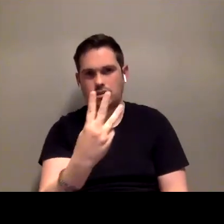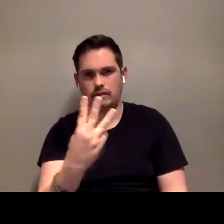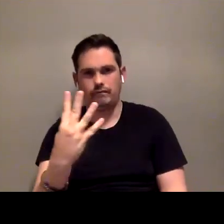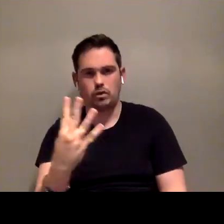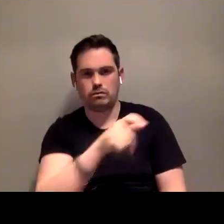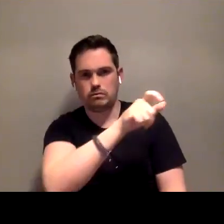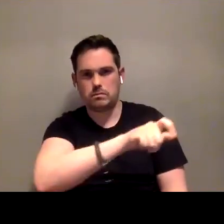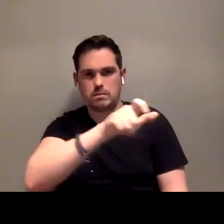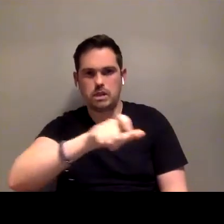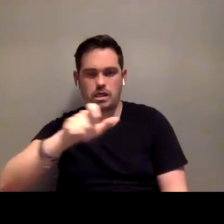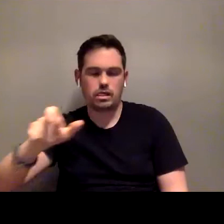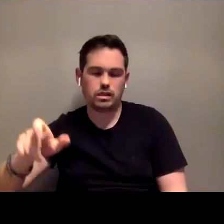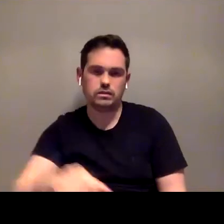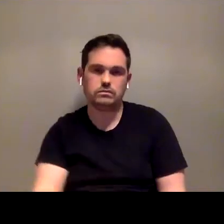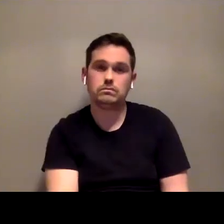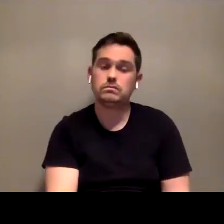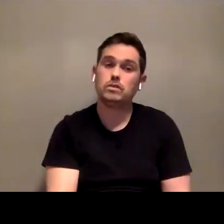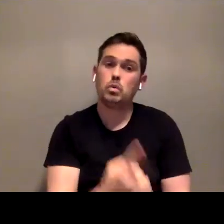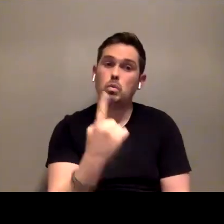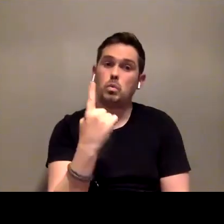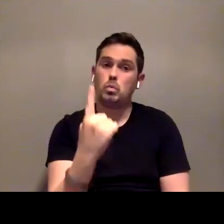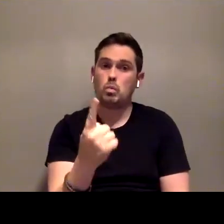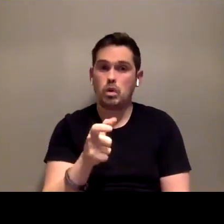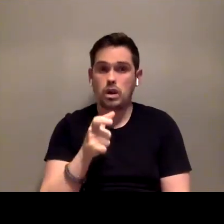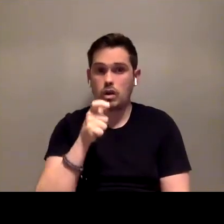And if there was one thing